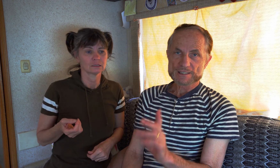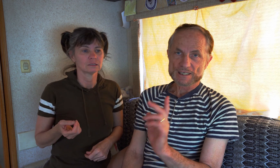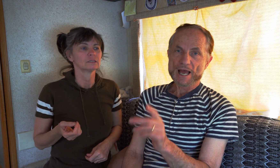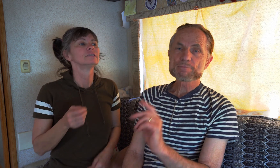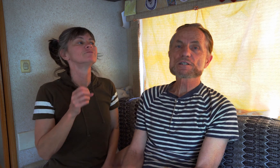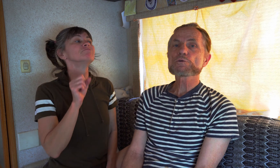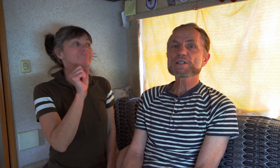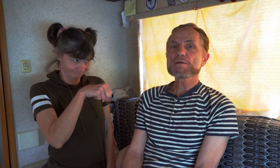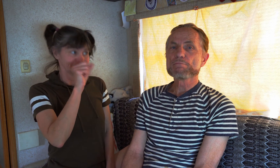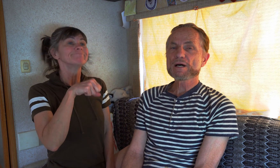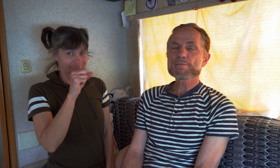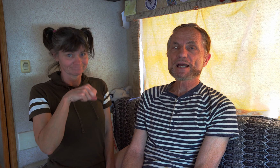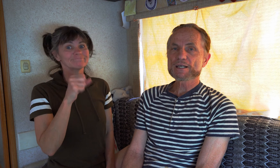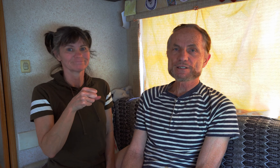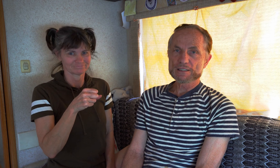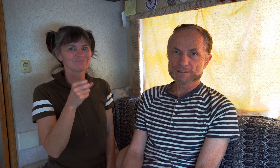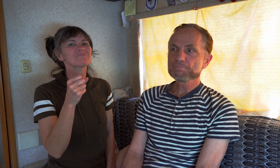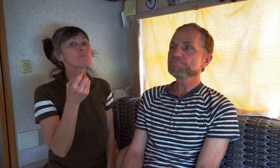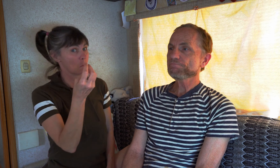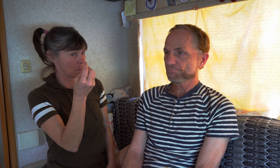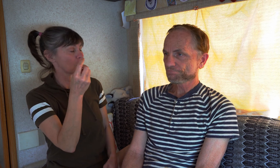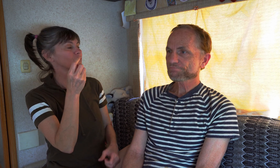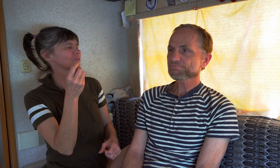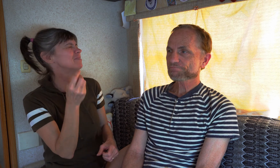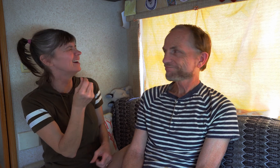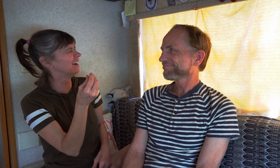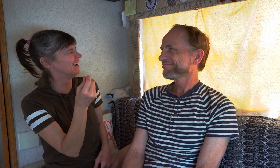And they said, "Absolutely, money back guaranteed."